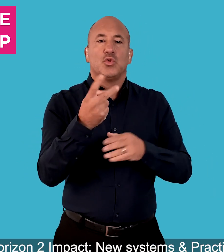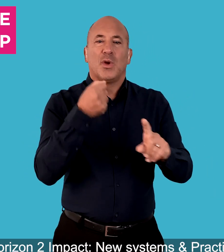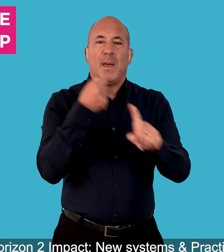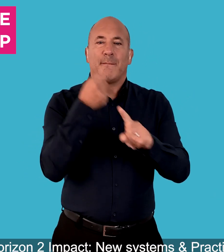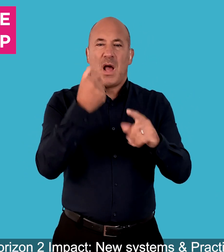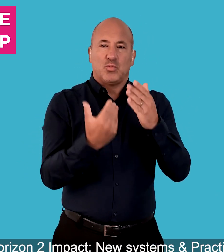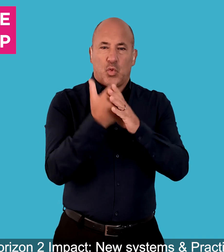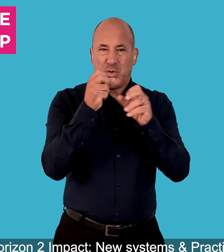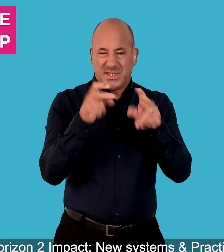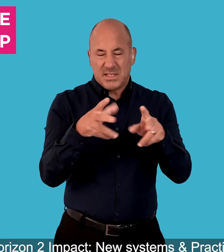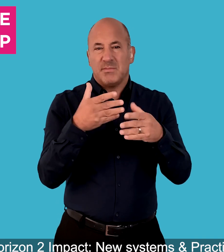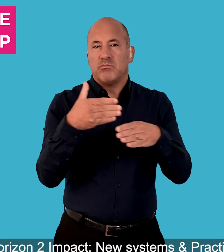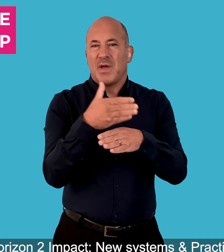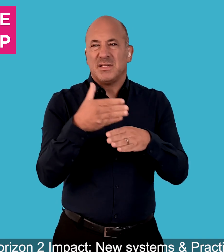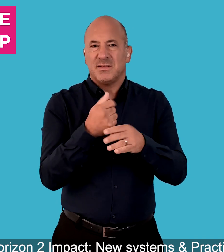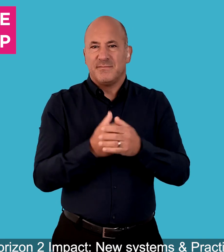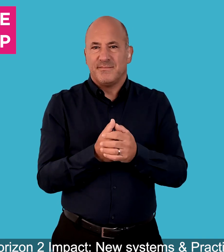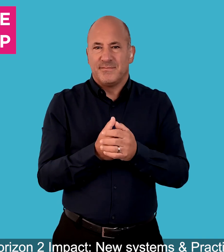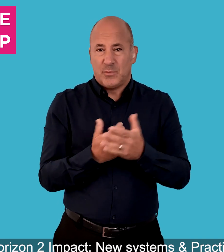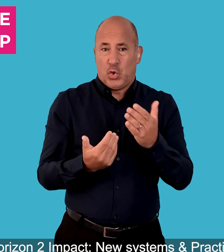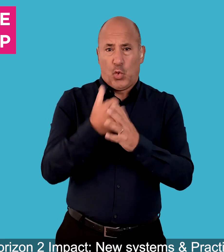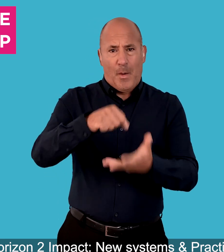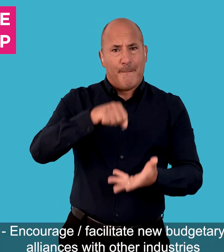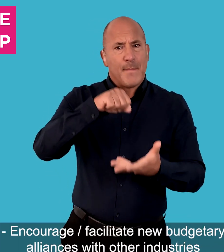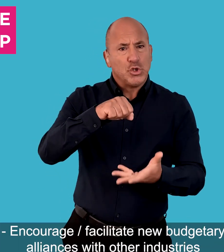Horizon 2 impact, new systems and practice.